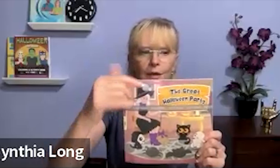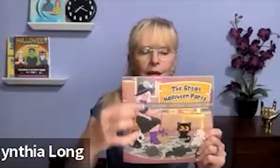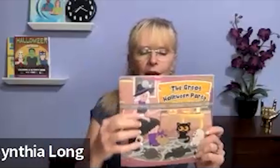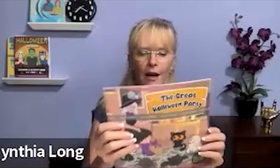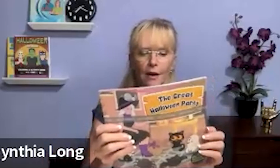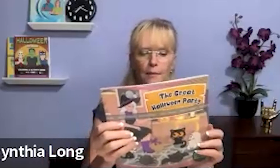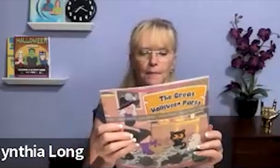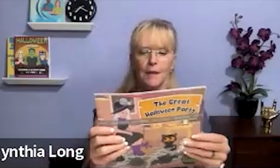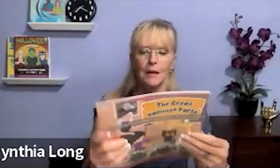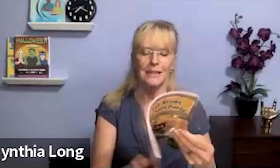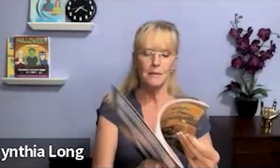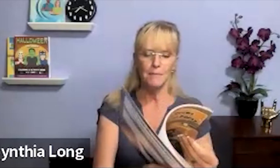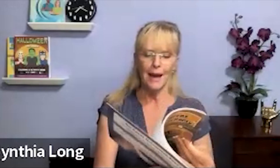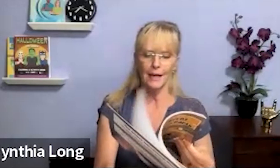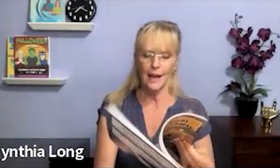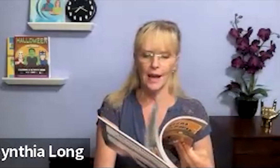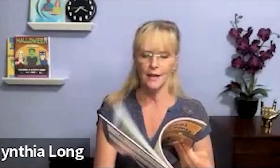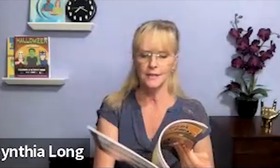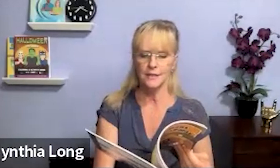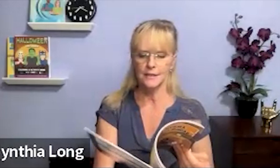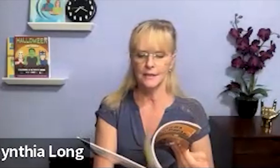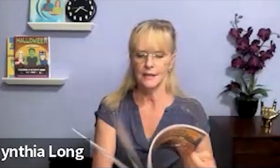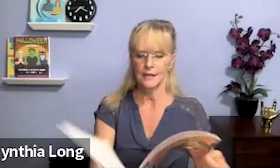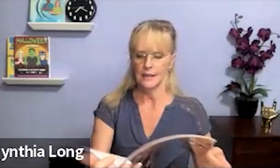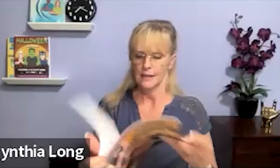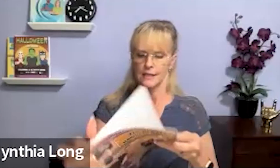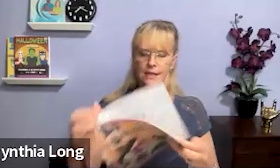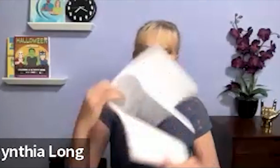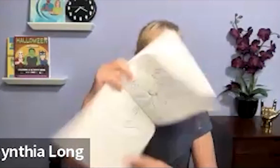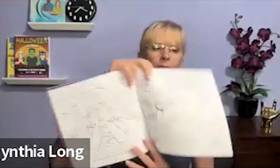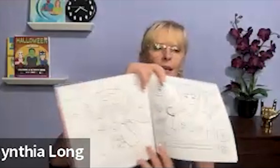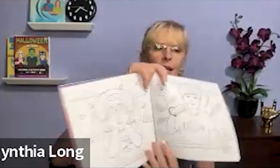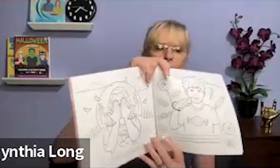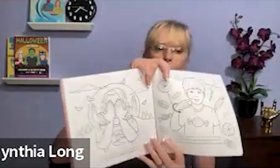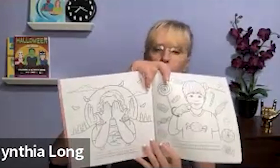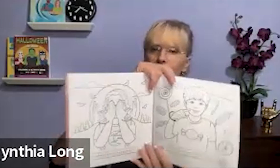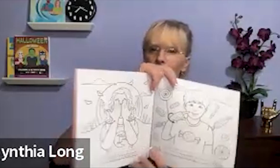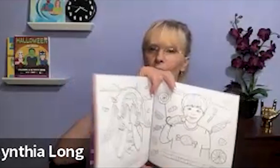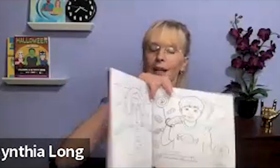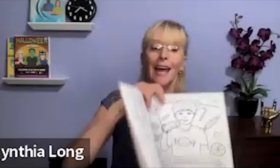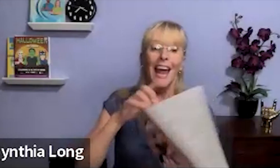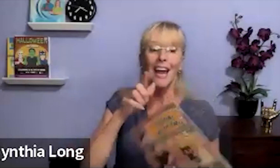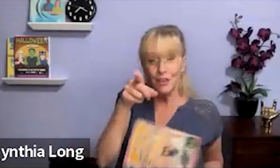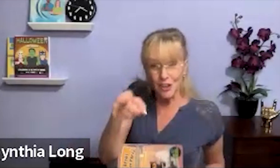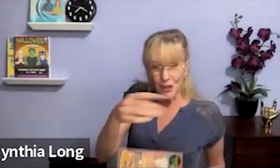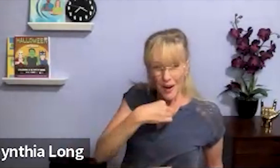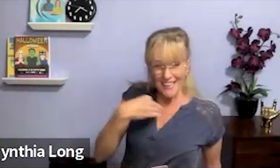But in the back, it has some like couple coloring. And for you as